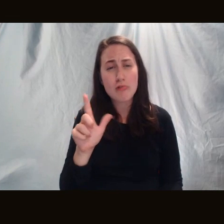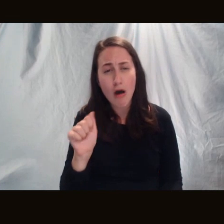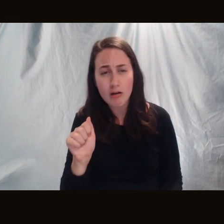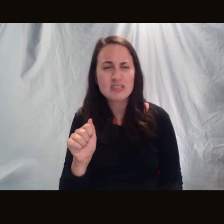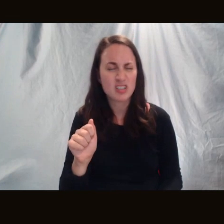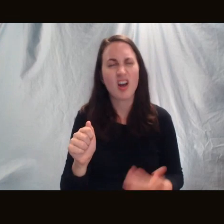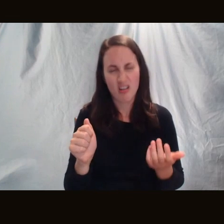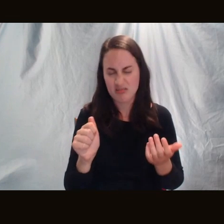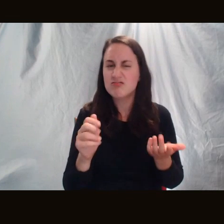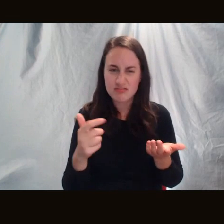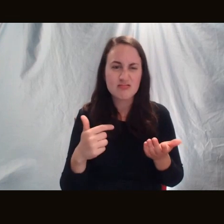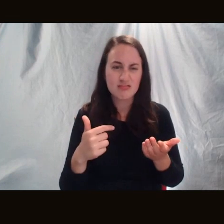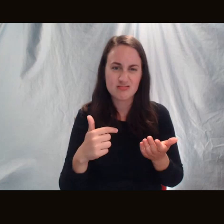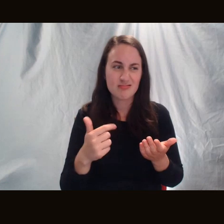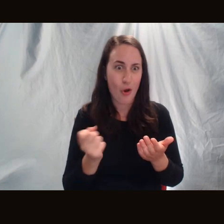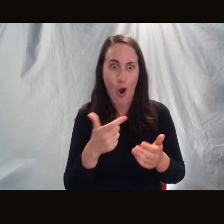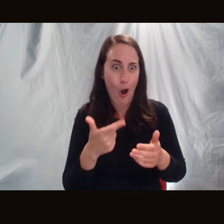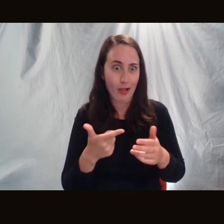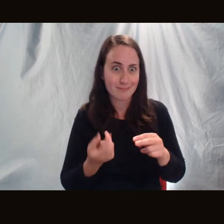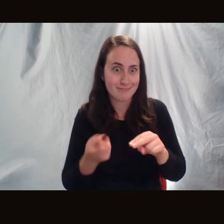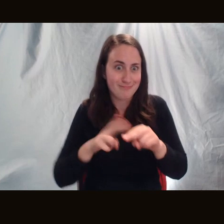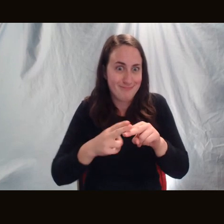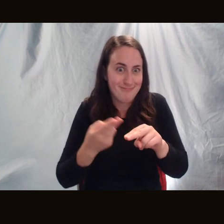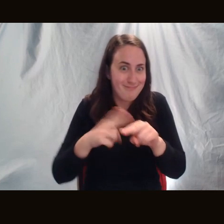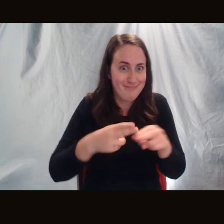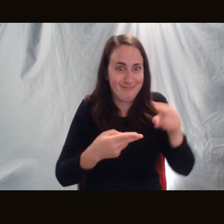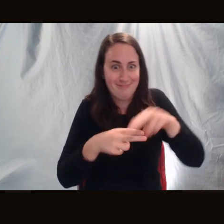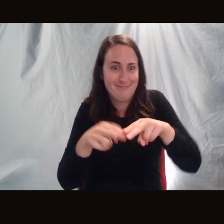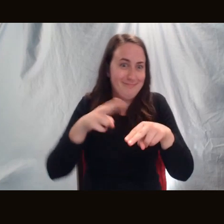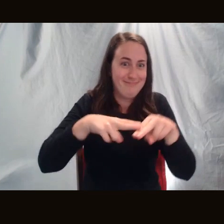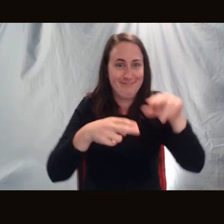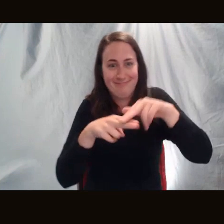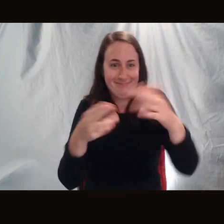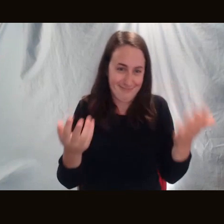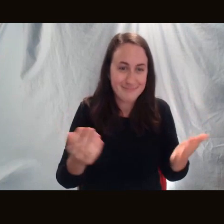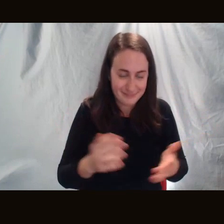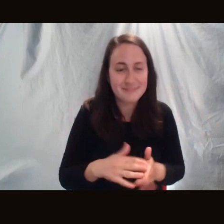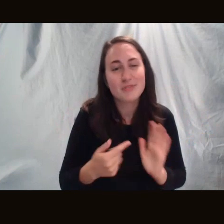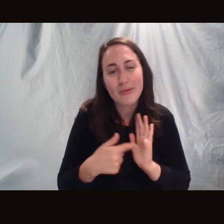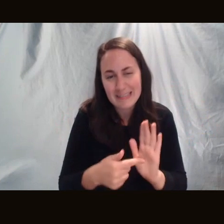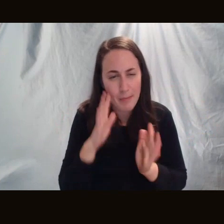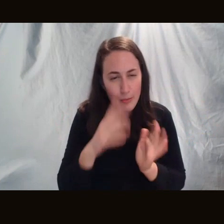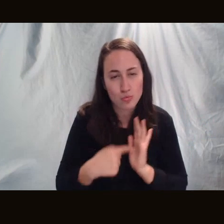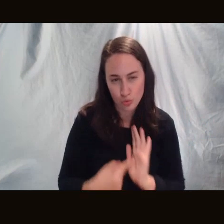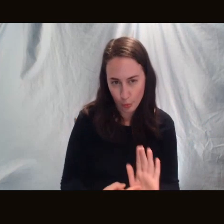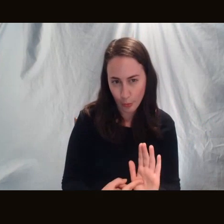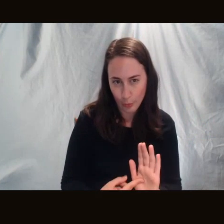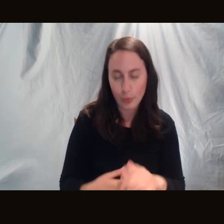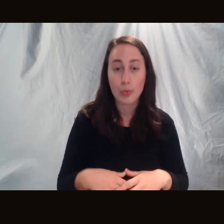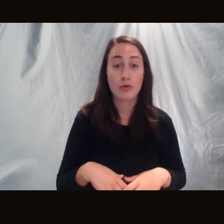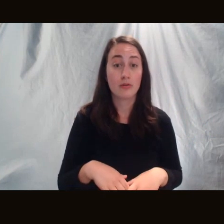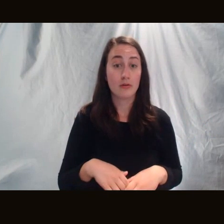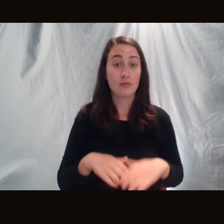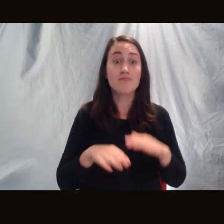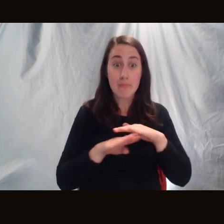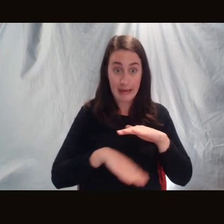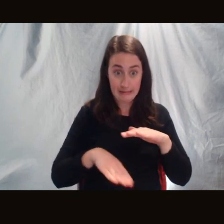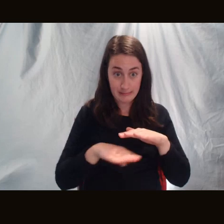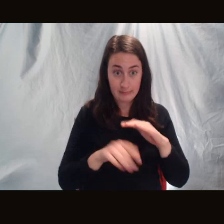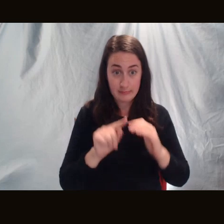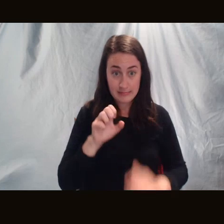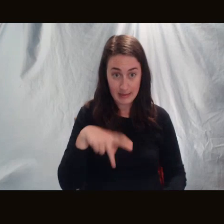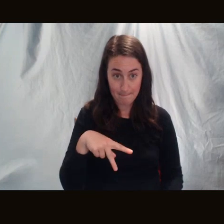building blocks and how you put one layer on top of the next. For example, let us demonstrate. We have our basic